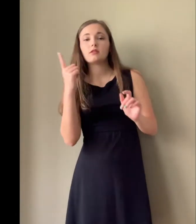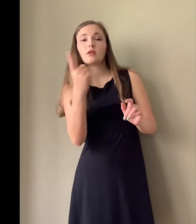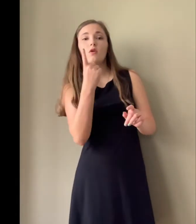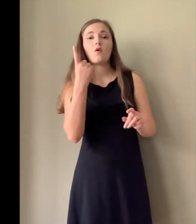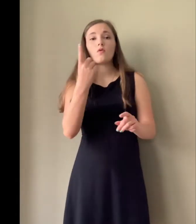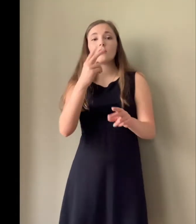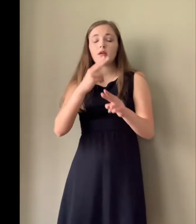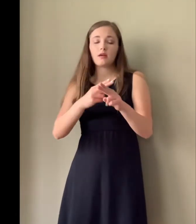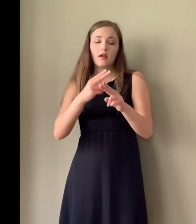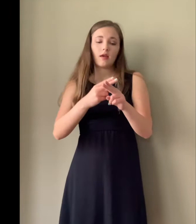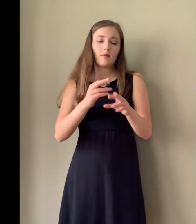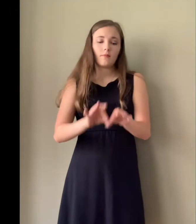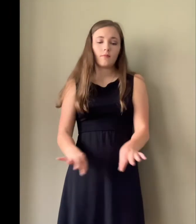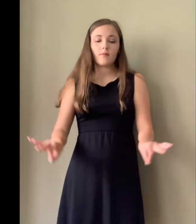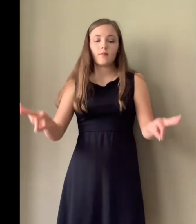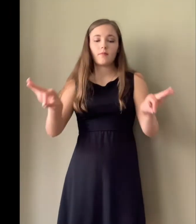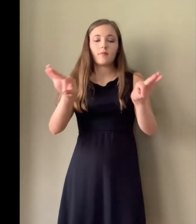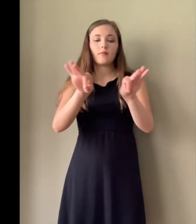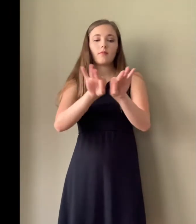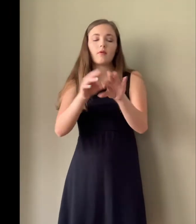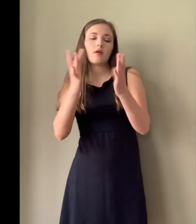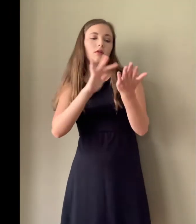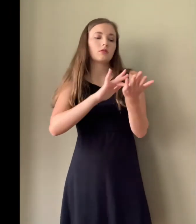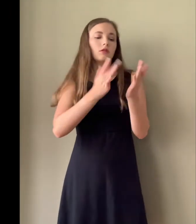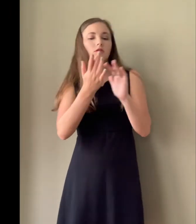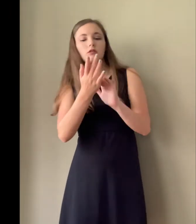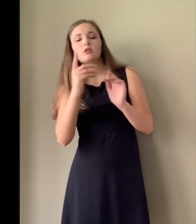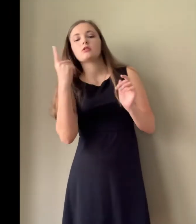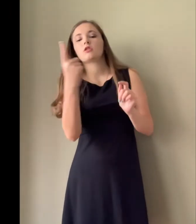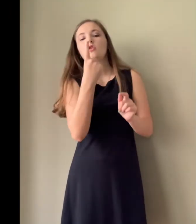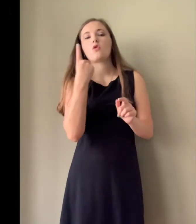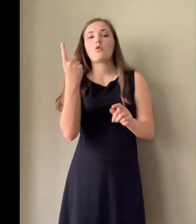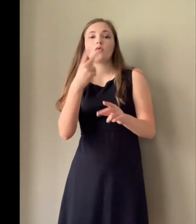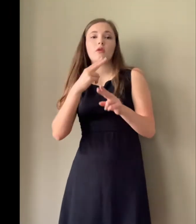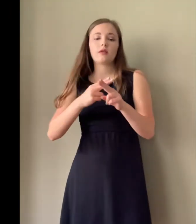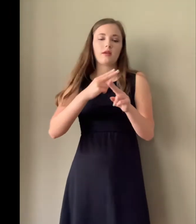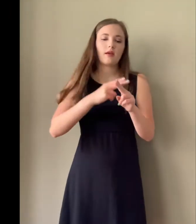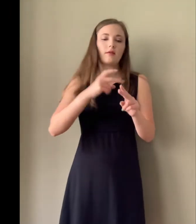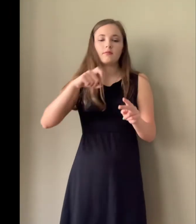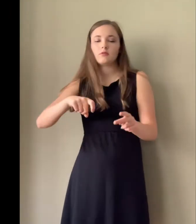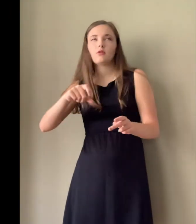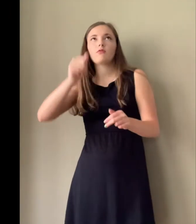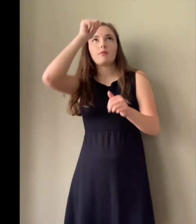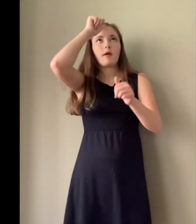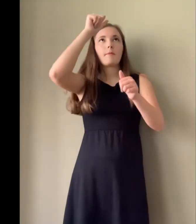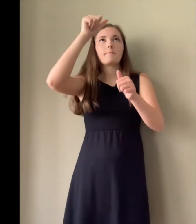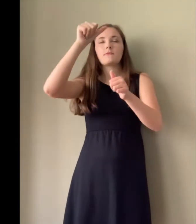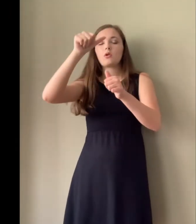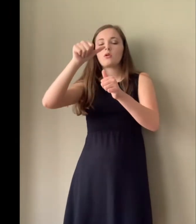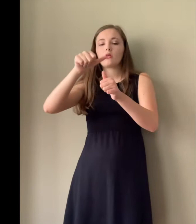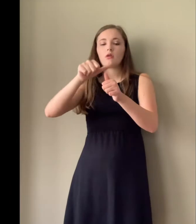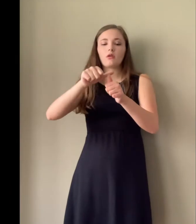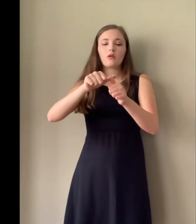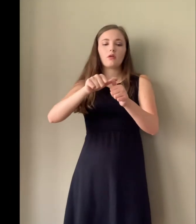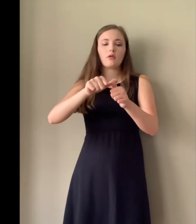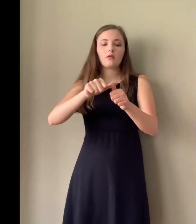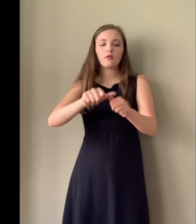Jesus is the only name. Jesus is the only name to remember.